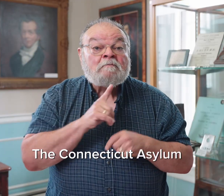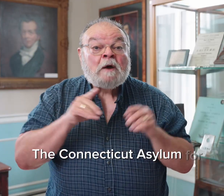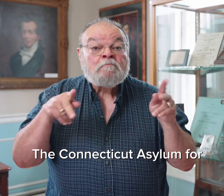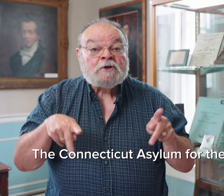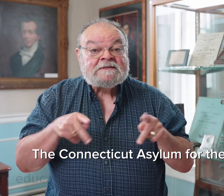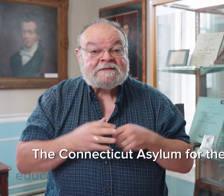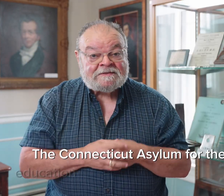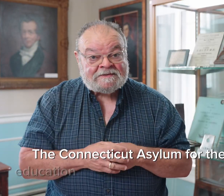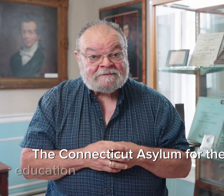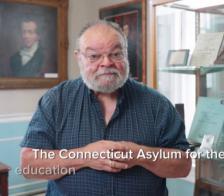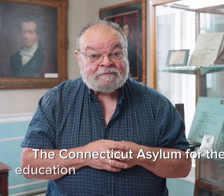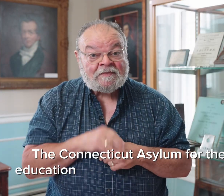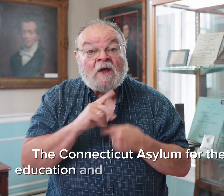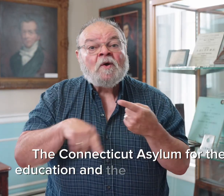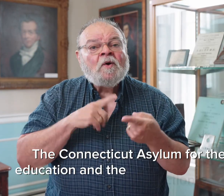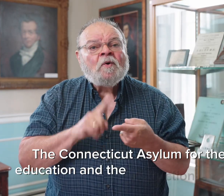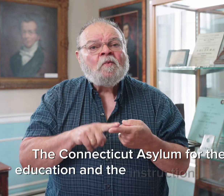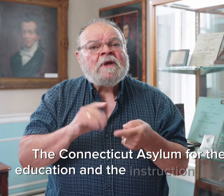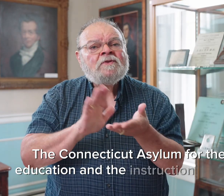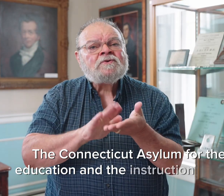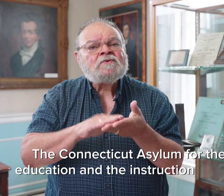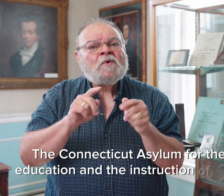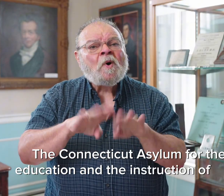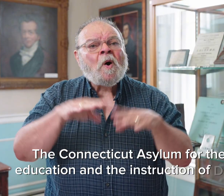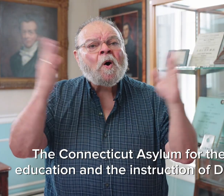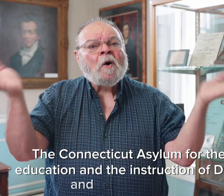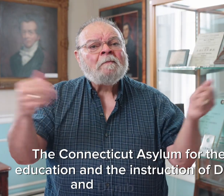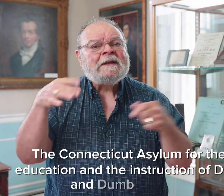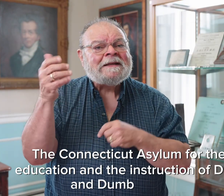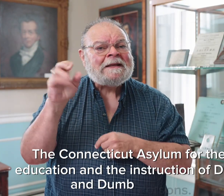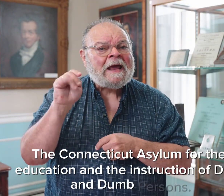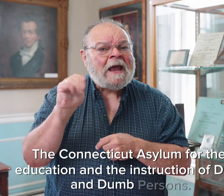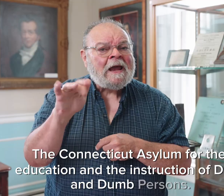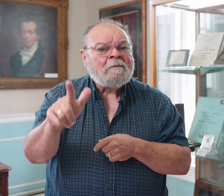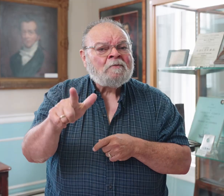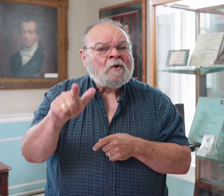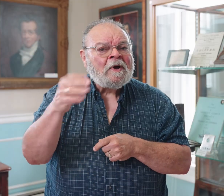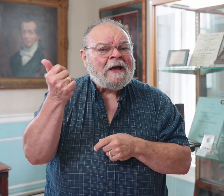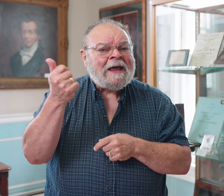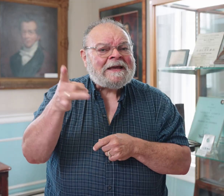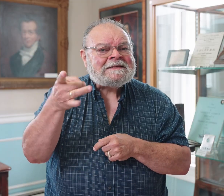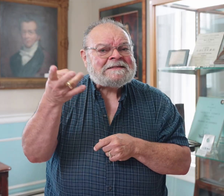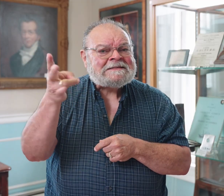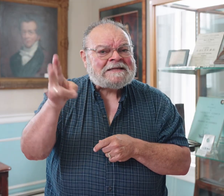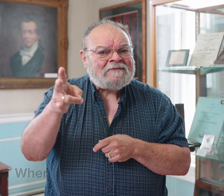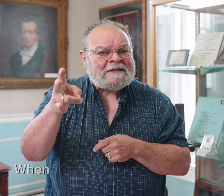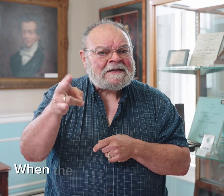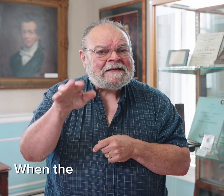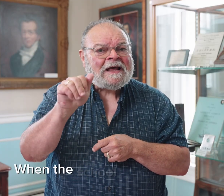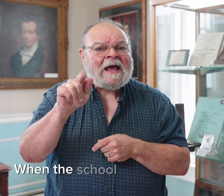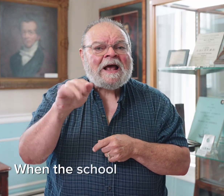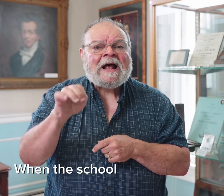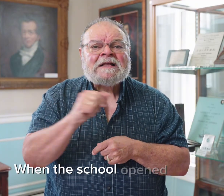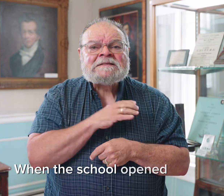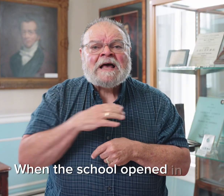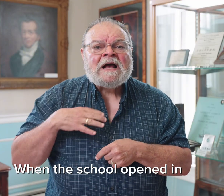the Education and the Instruction of Deaf and Dumb Persons. When the school opened in